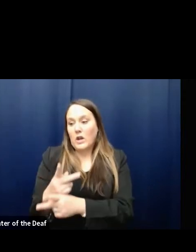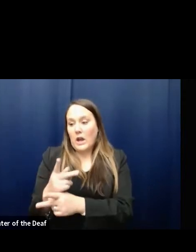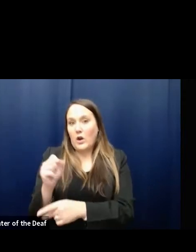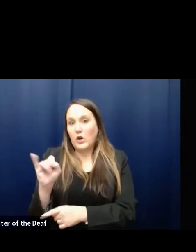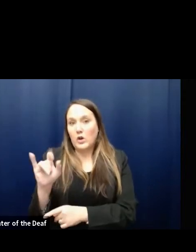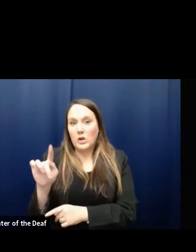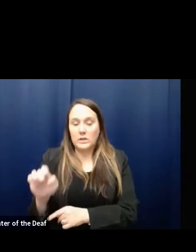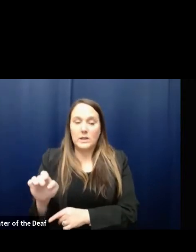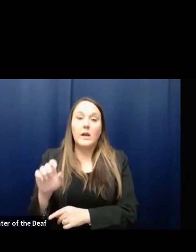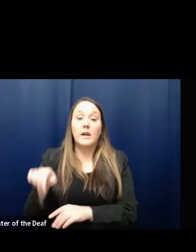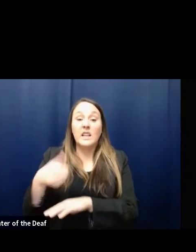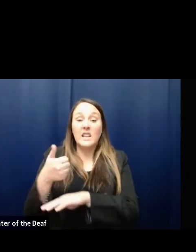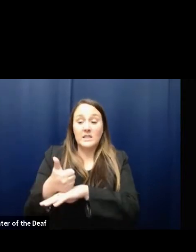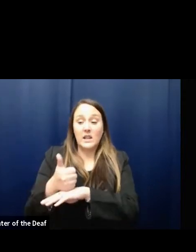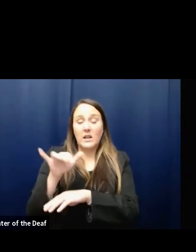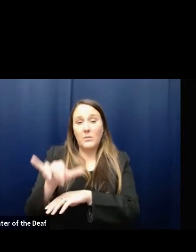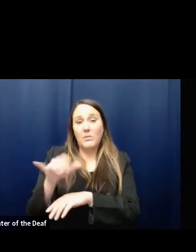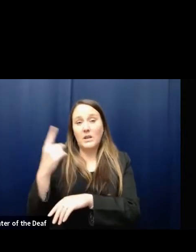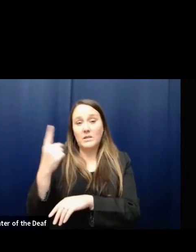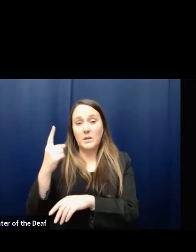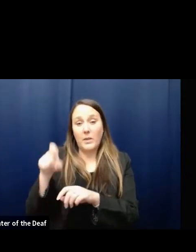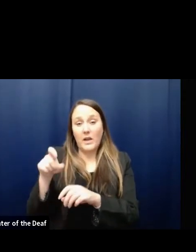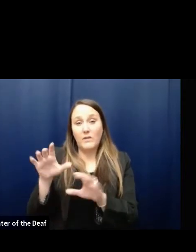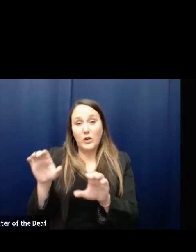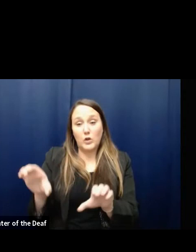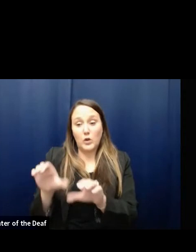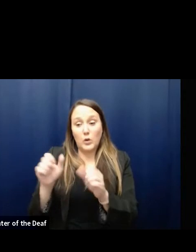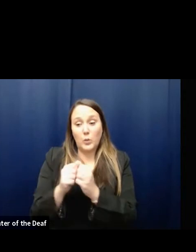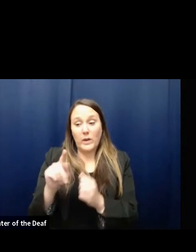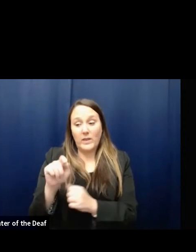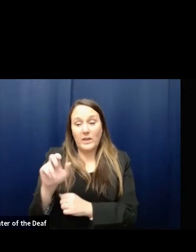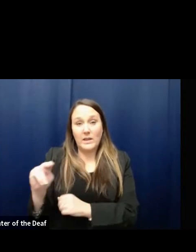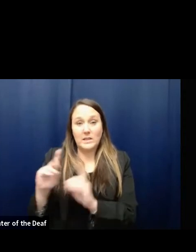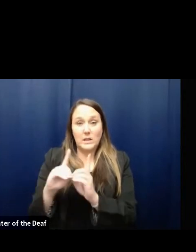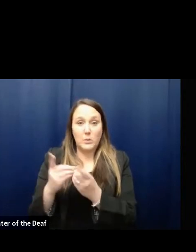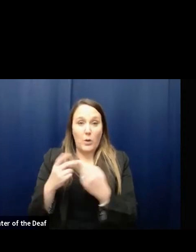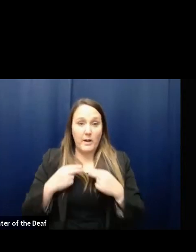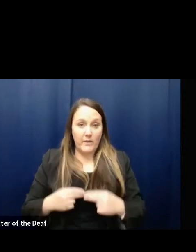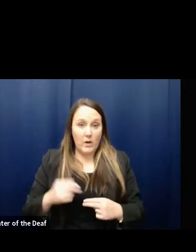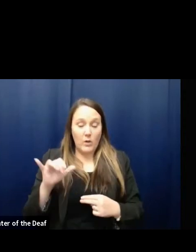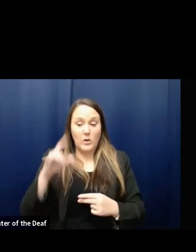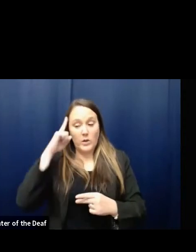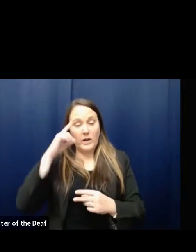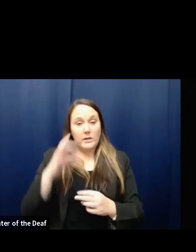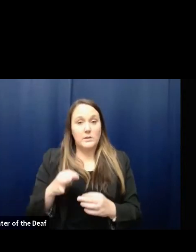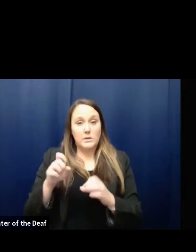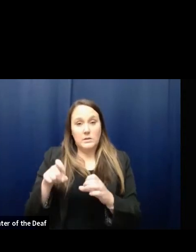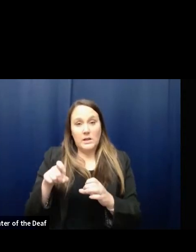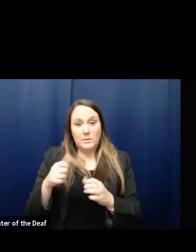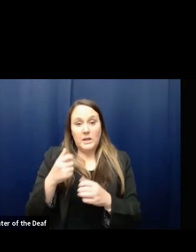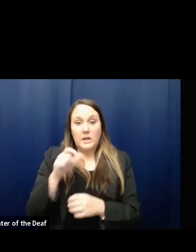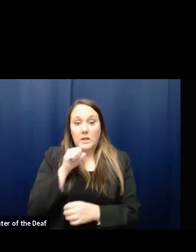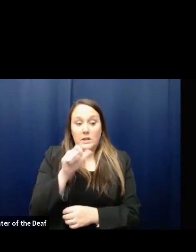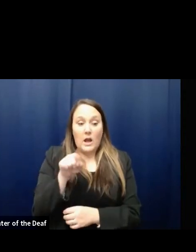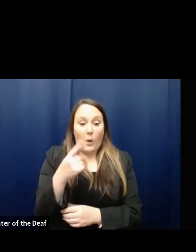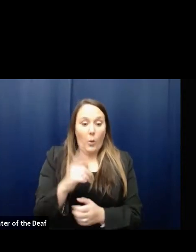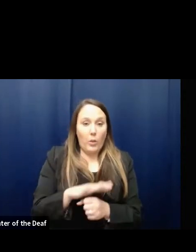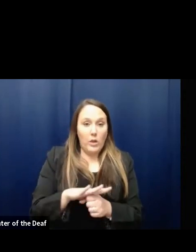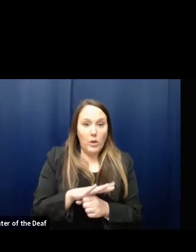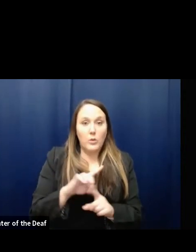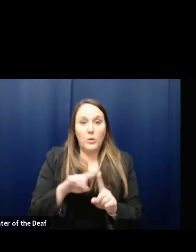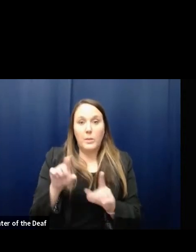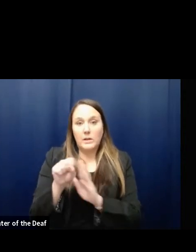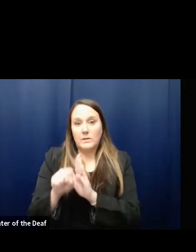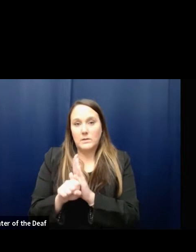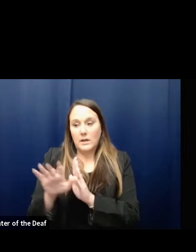Establishing an alternate care site is something we have to do in coordination with the Tennessee Department of Health. So those decisions will have to be made not just at the local level, but also at the state